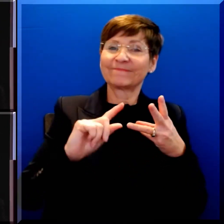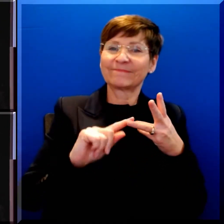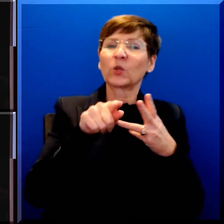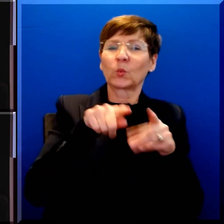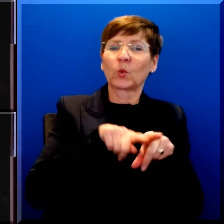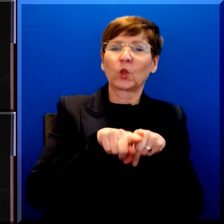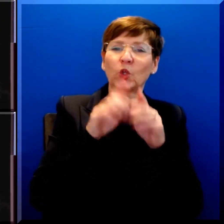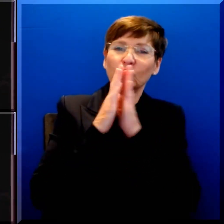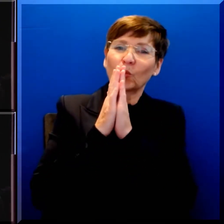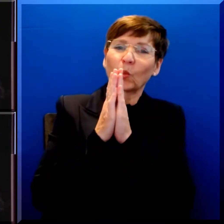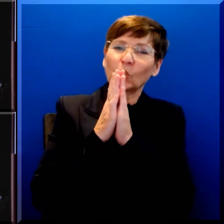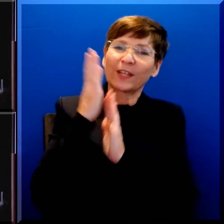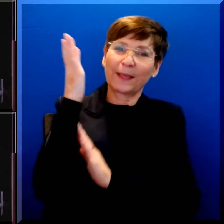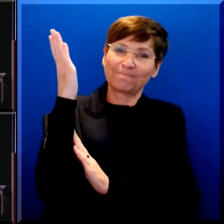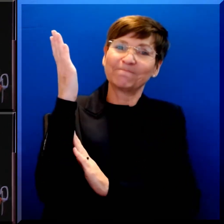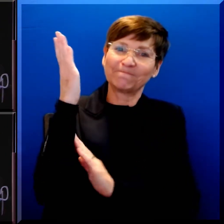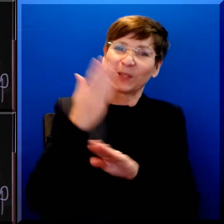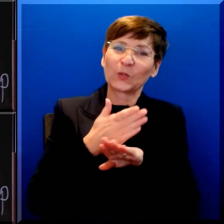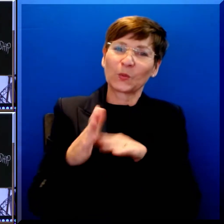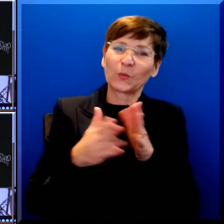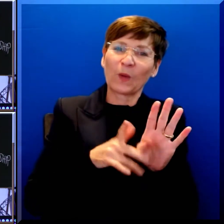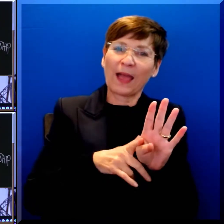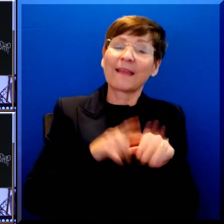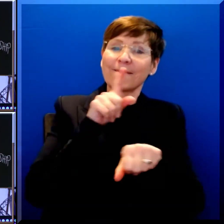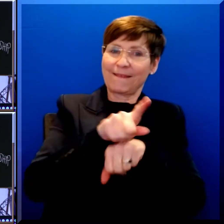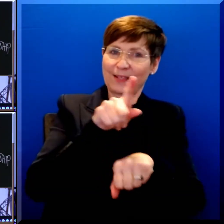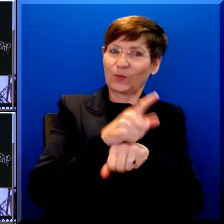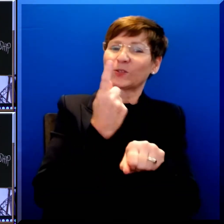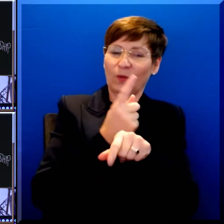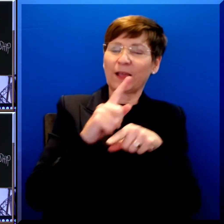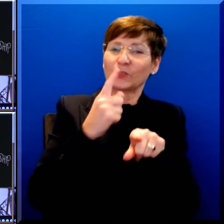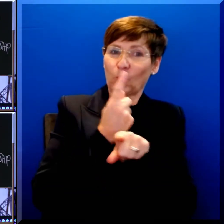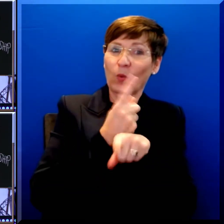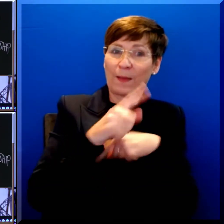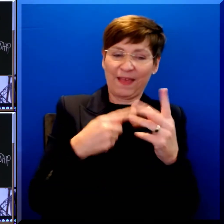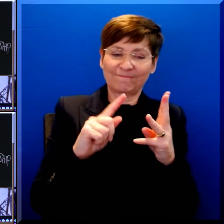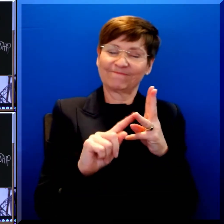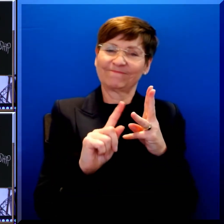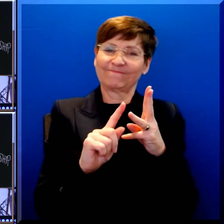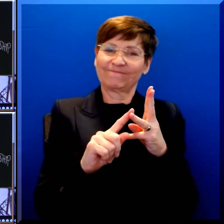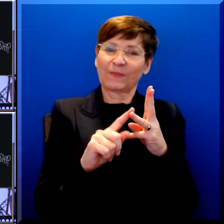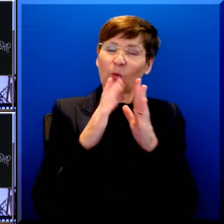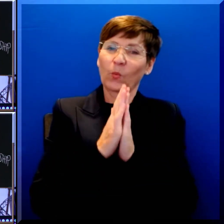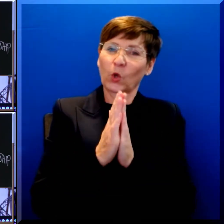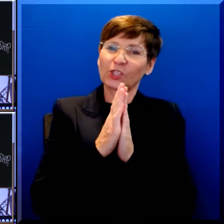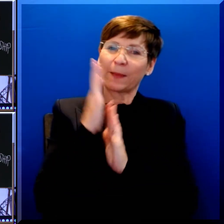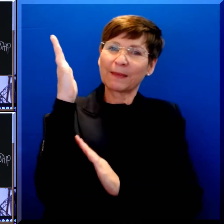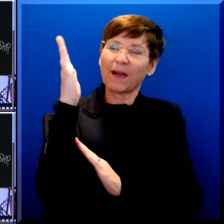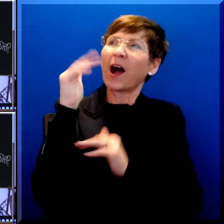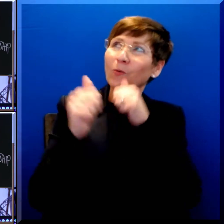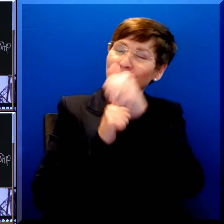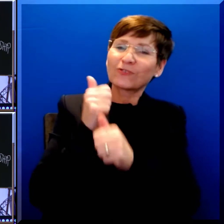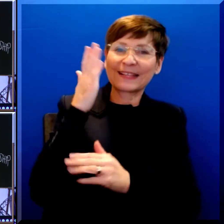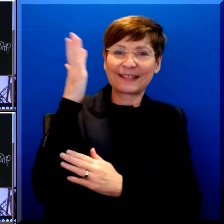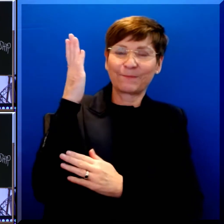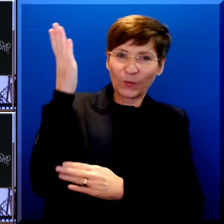worship him in a brand new way. You're going to like chapter 3 next week when we finish our series. Worshiping him at this level where I praise